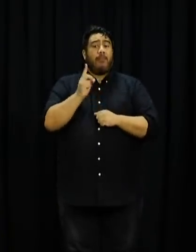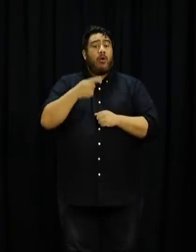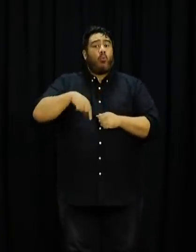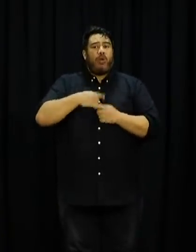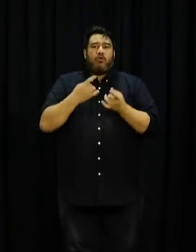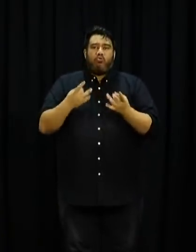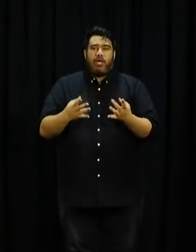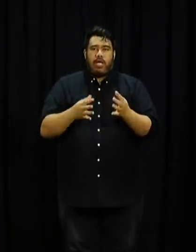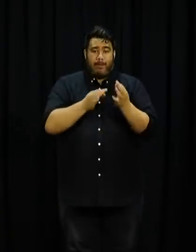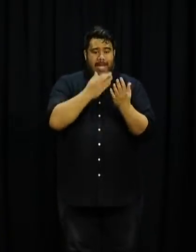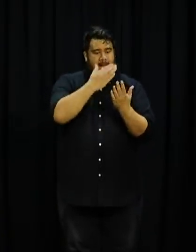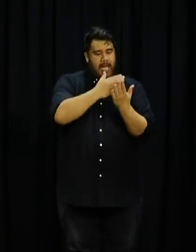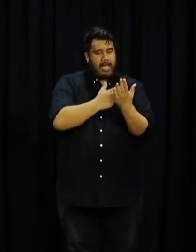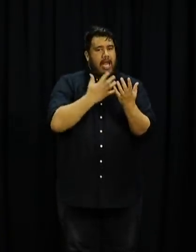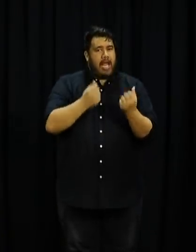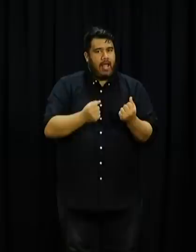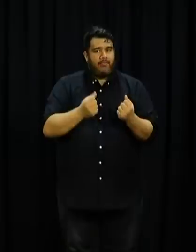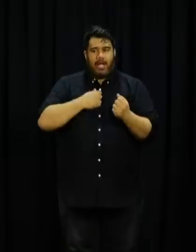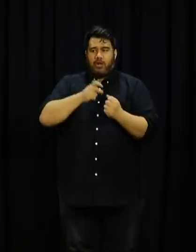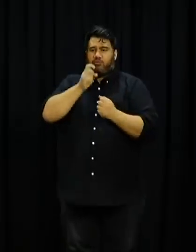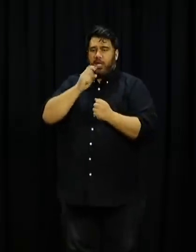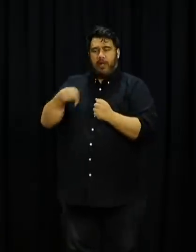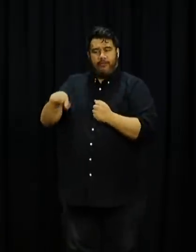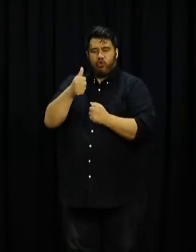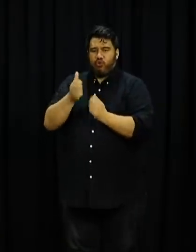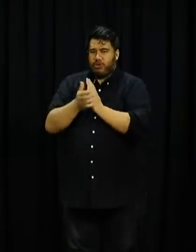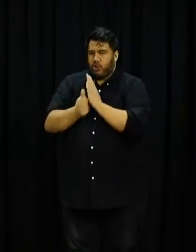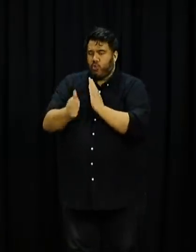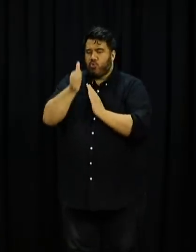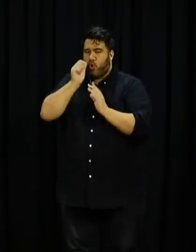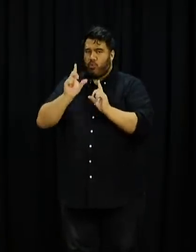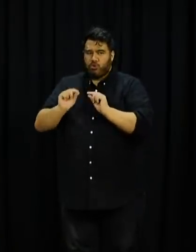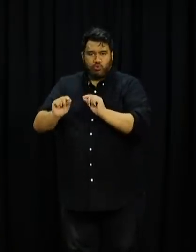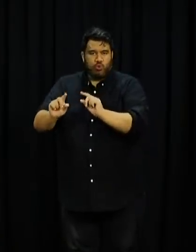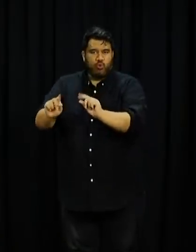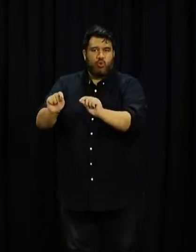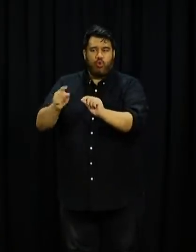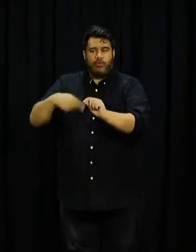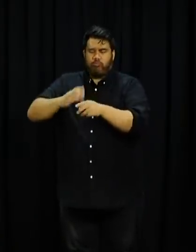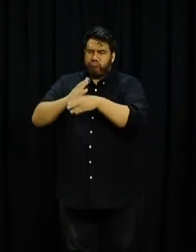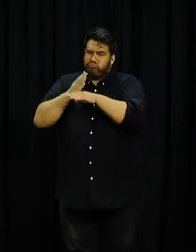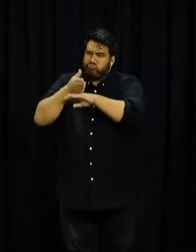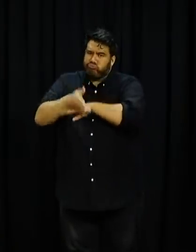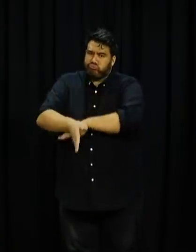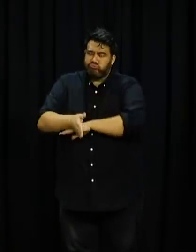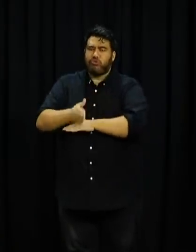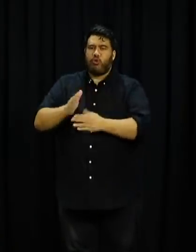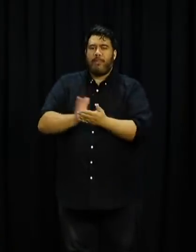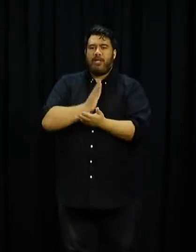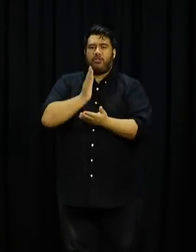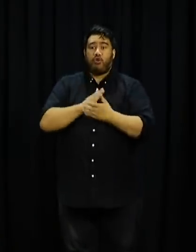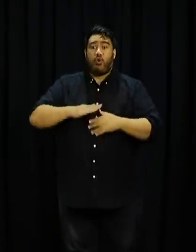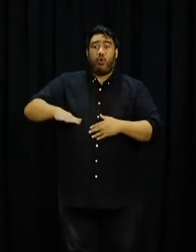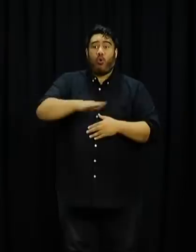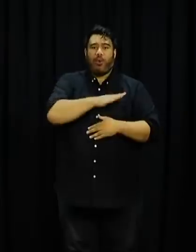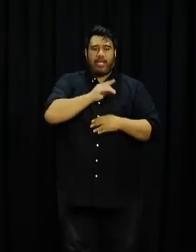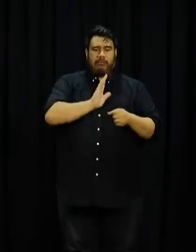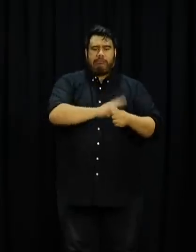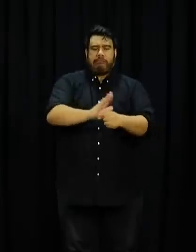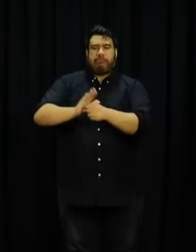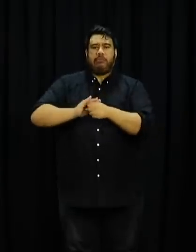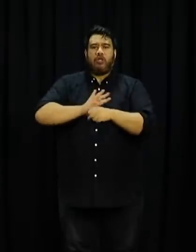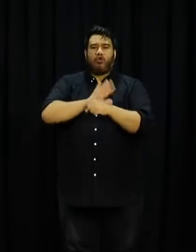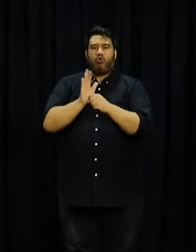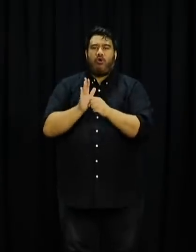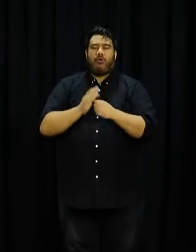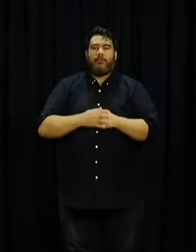very good people who are working on this with a huge amount of effort to make sure we can limit the effects of this as